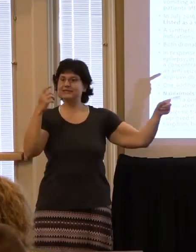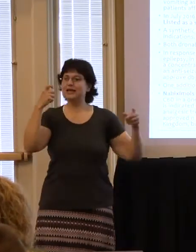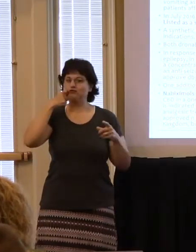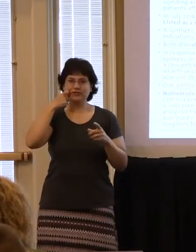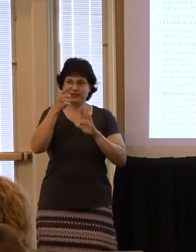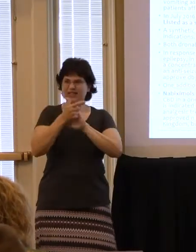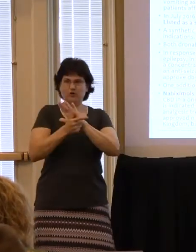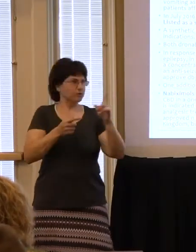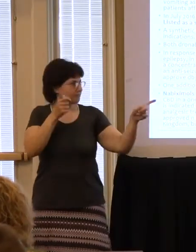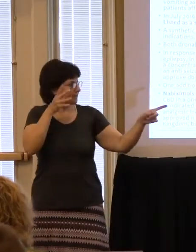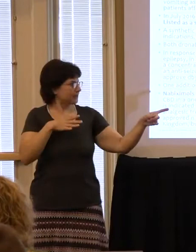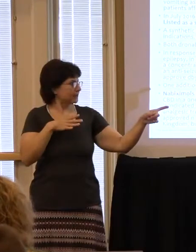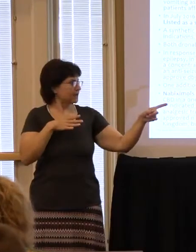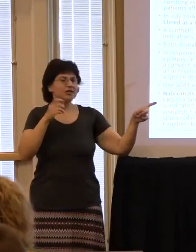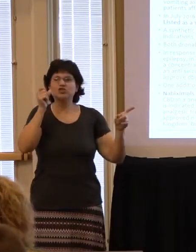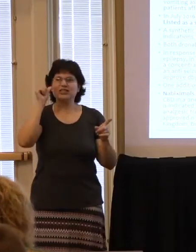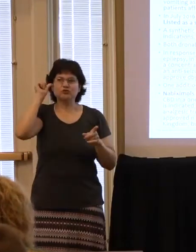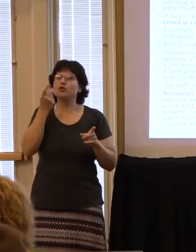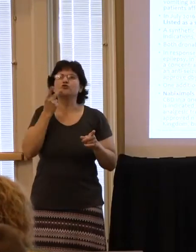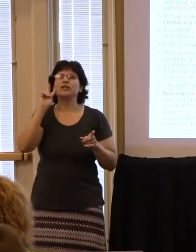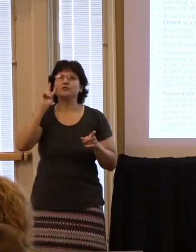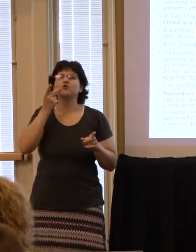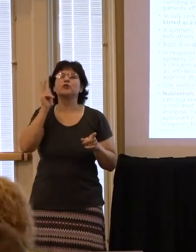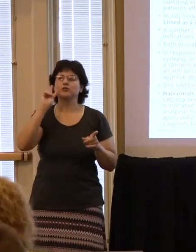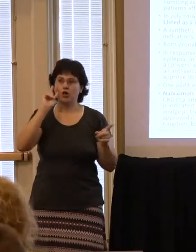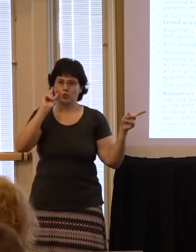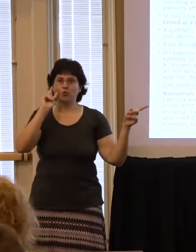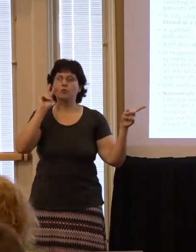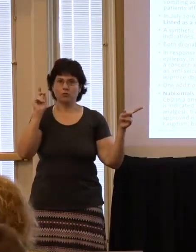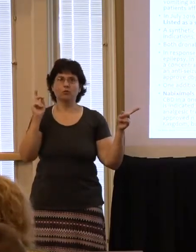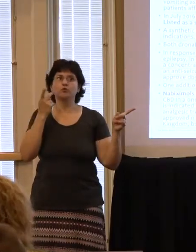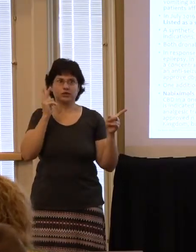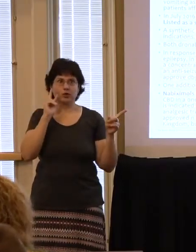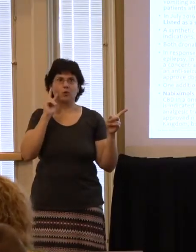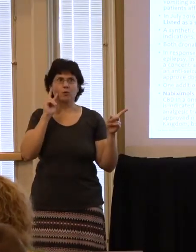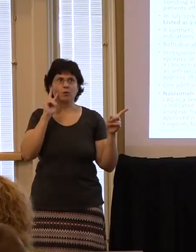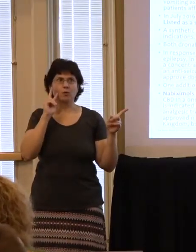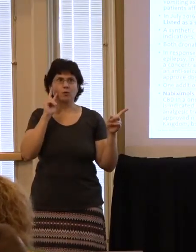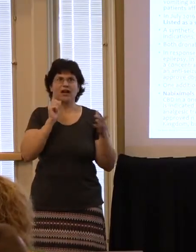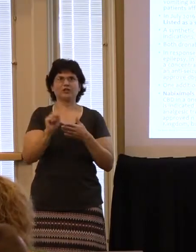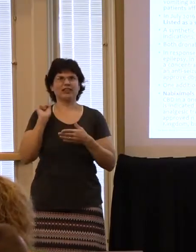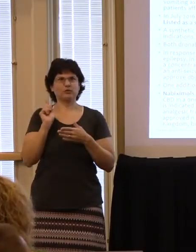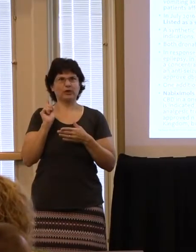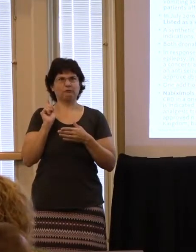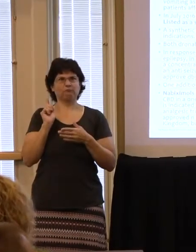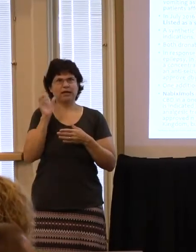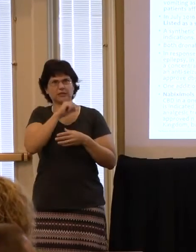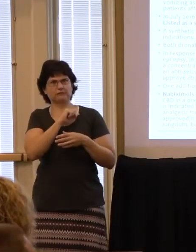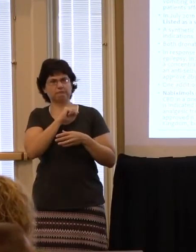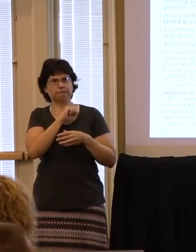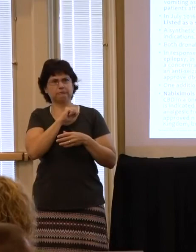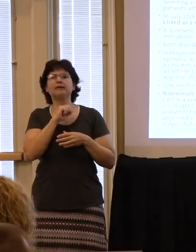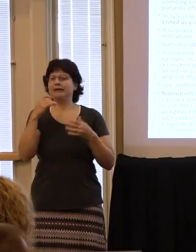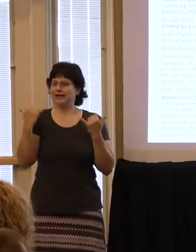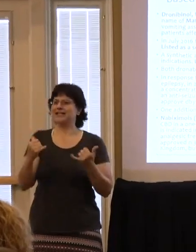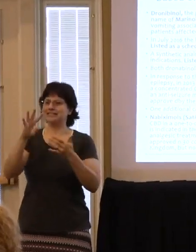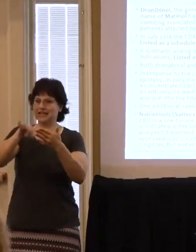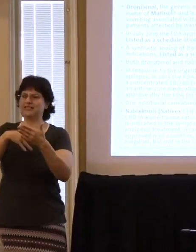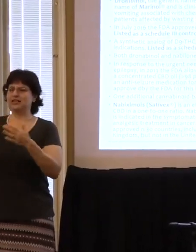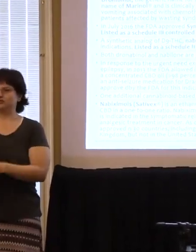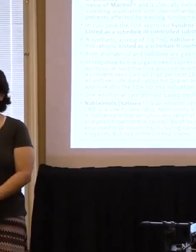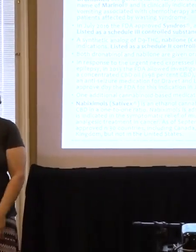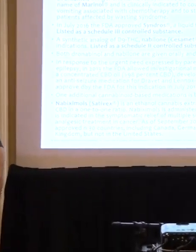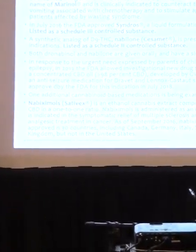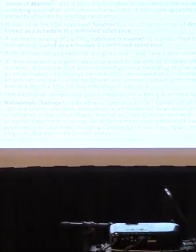ruled yesterday, 2 days ago. 2 days ago, okay. Or last week, I guess. It is now a Schedule